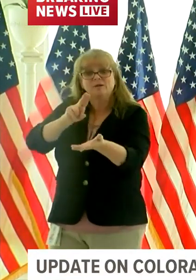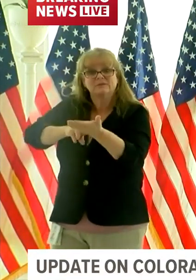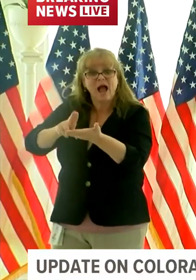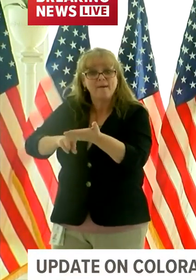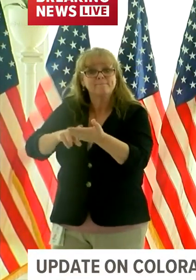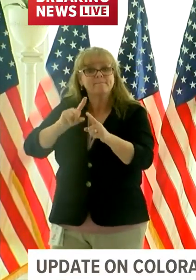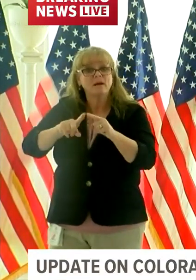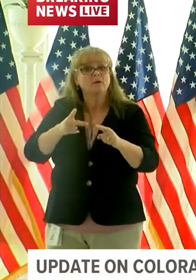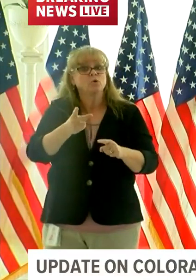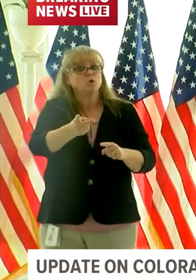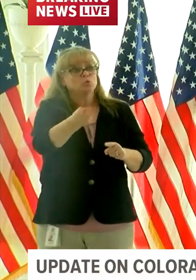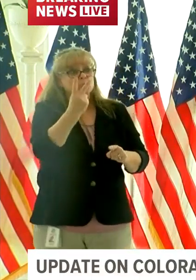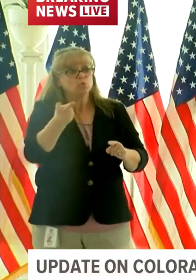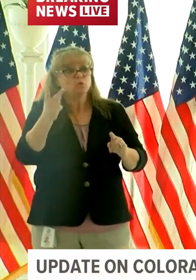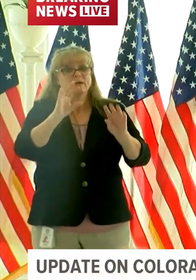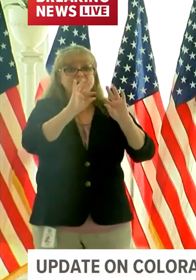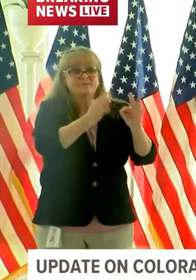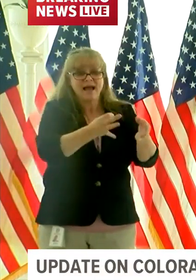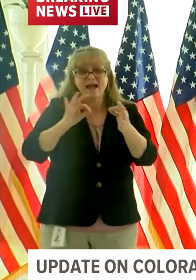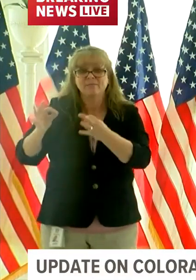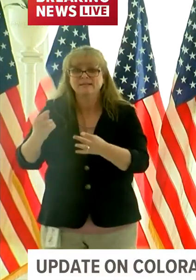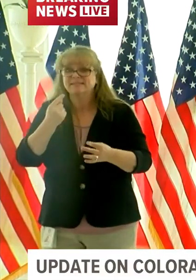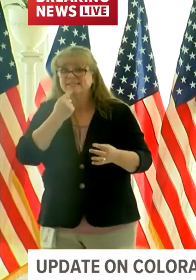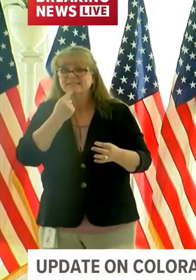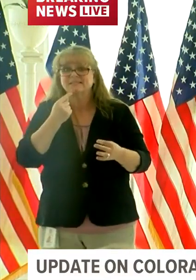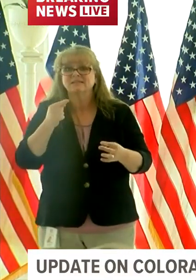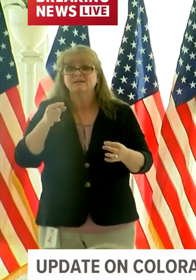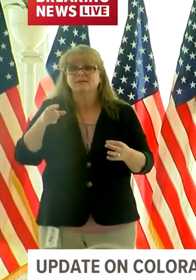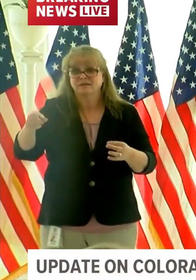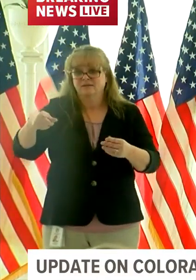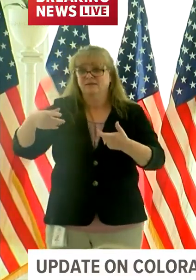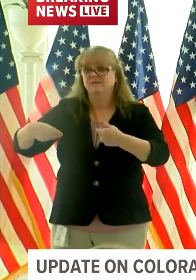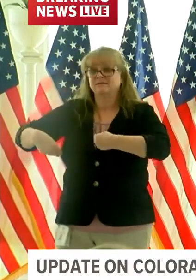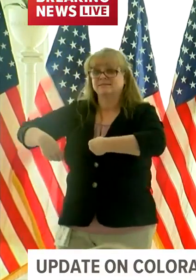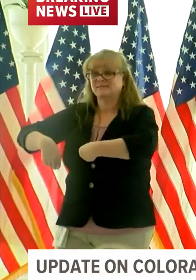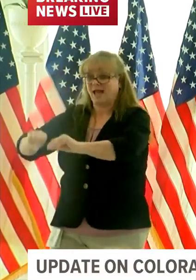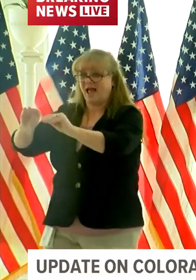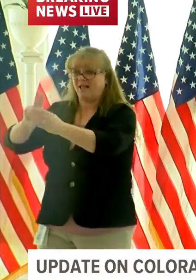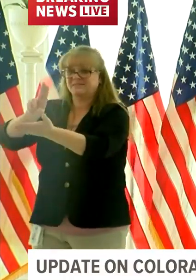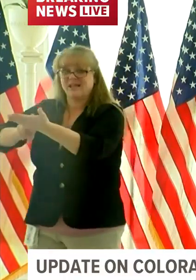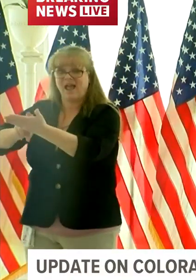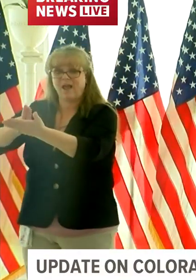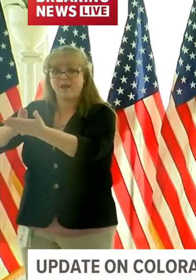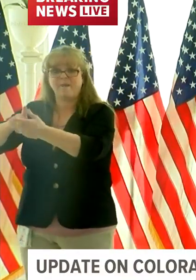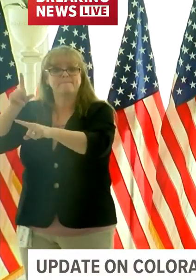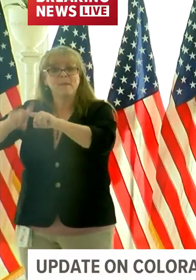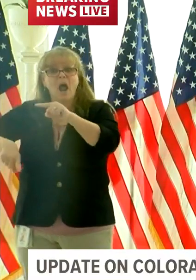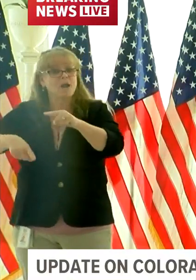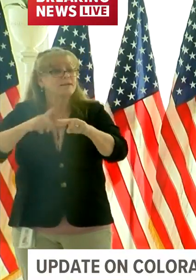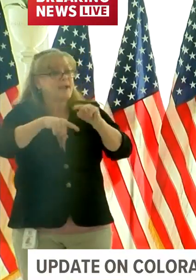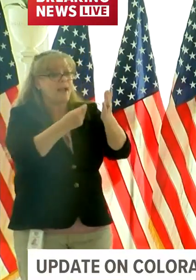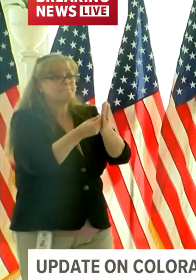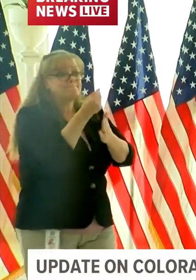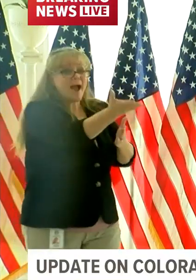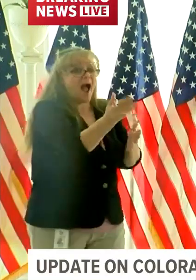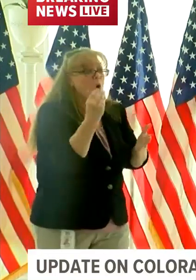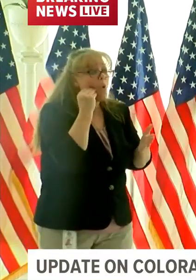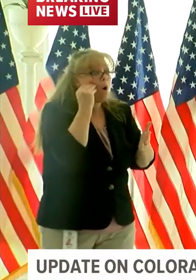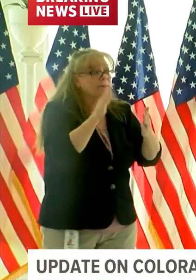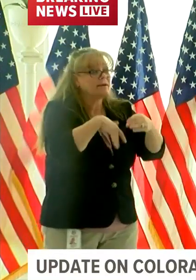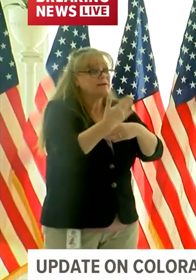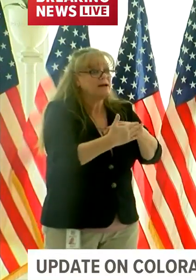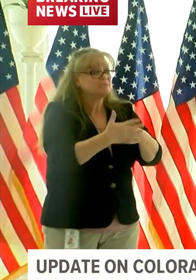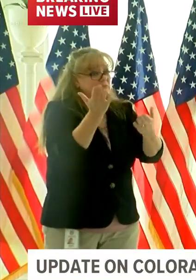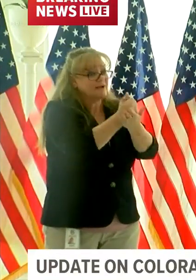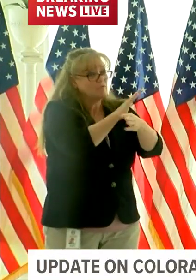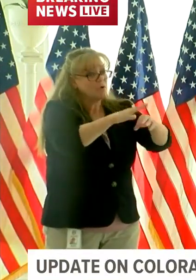said their homes are they're going to closing, and they have nowhere to go. The new owners are going to get possession of their homes.